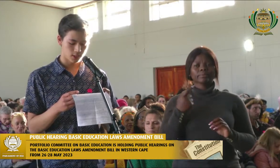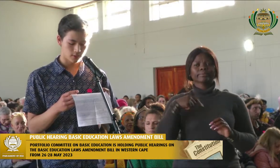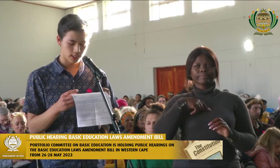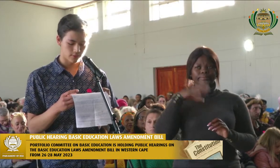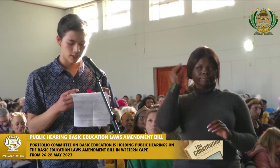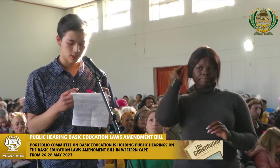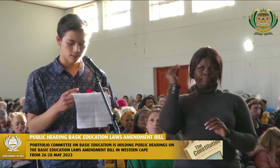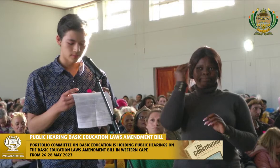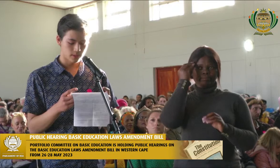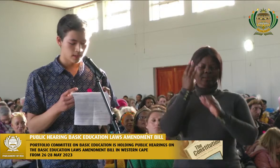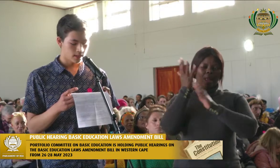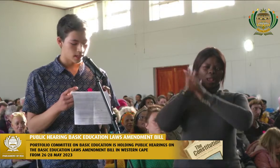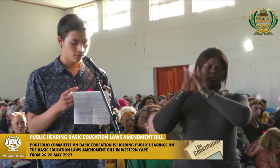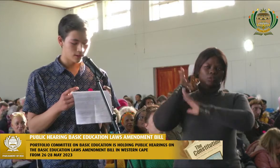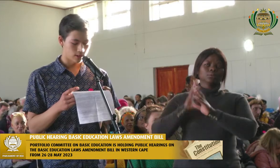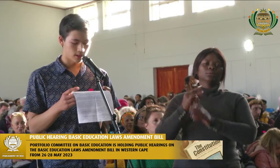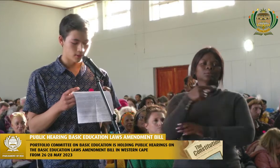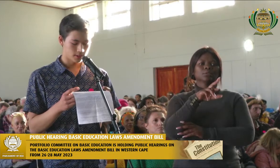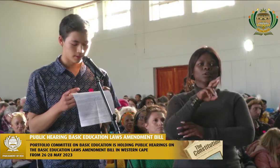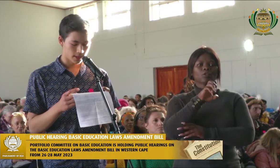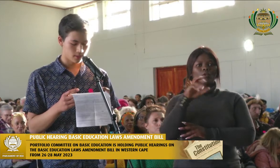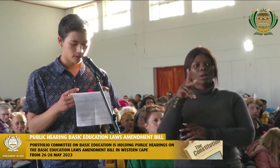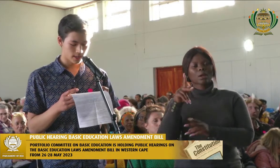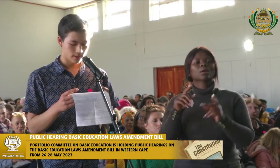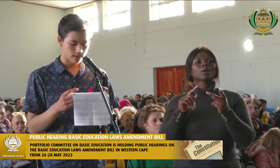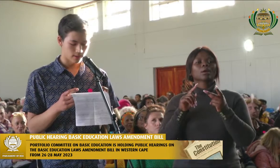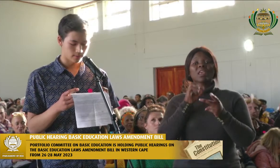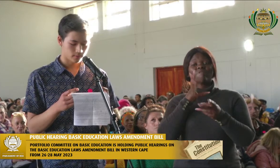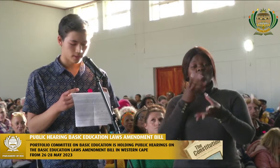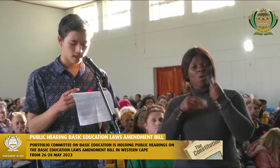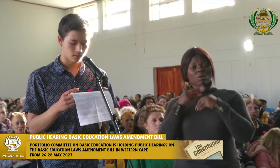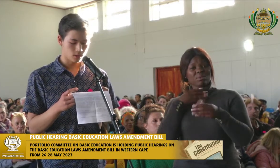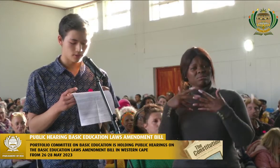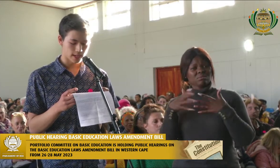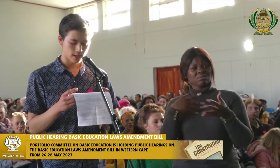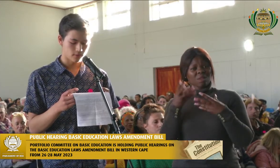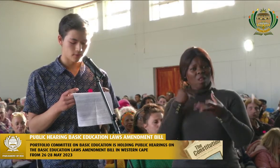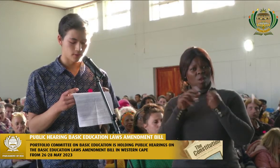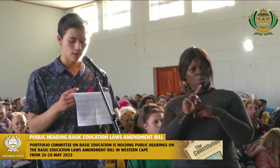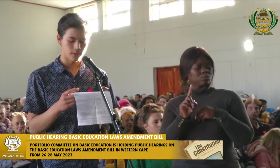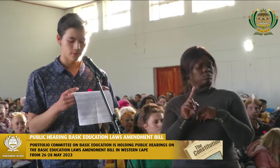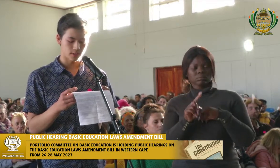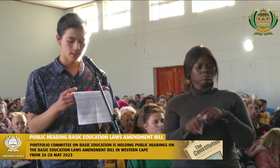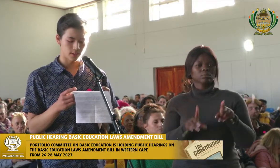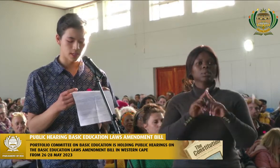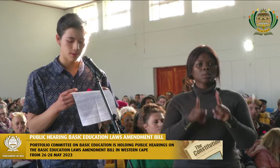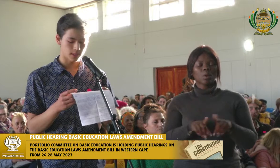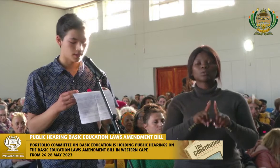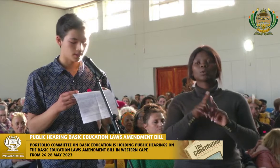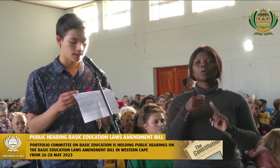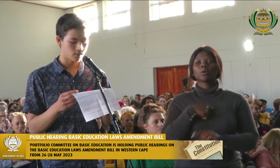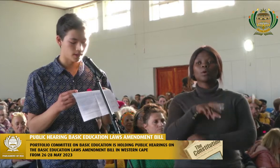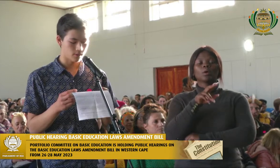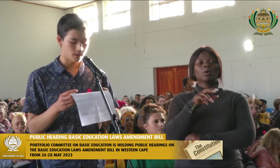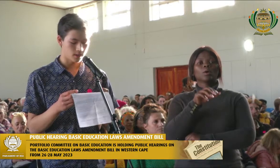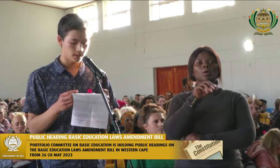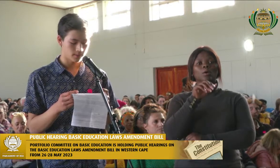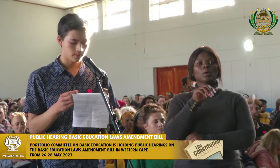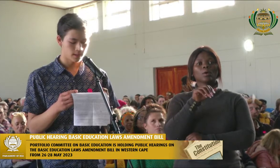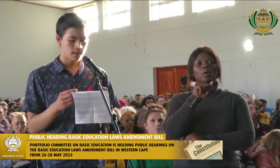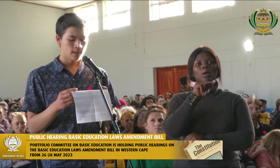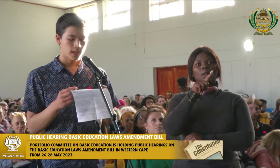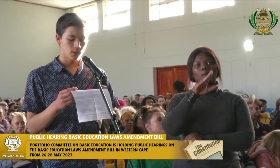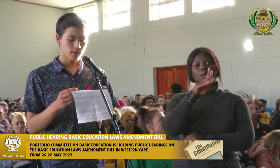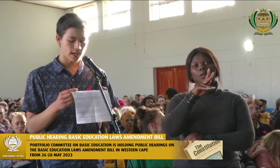over the ancient Greek definition. If you learn, what does it matter where you learn? As world-renowned nuclear physicist Albert Einstein once